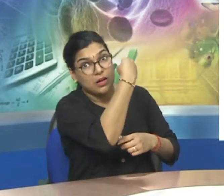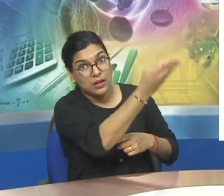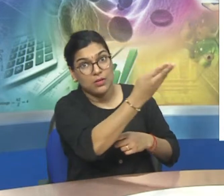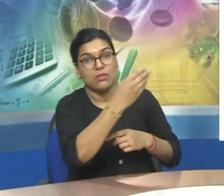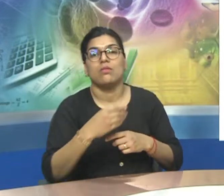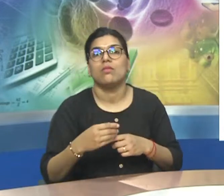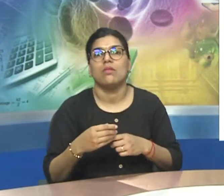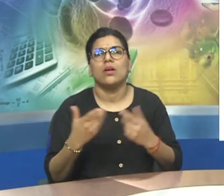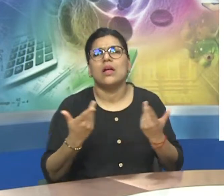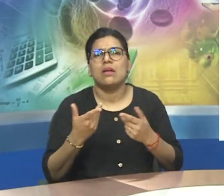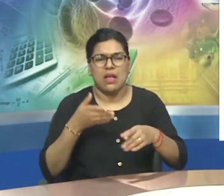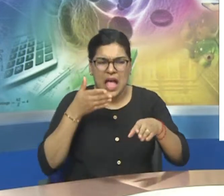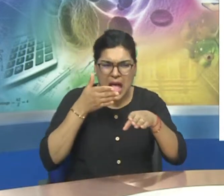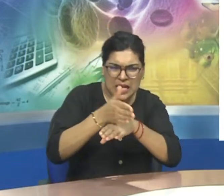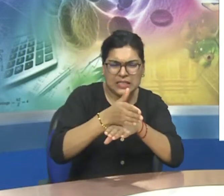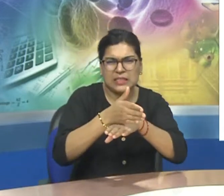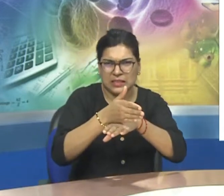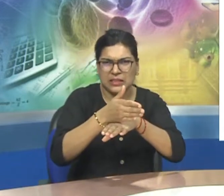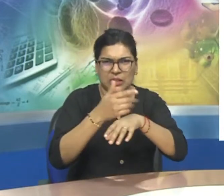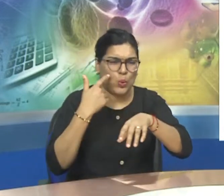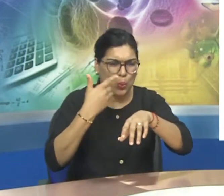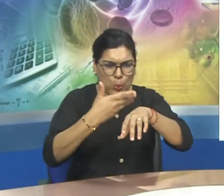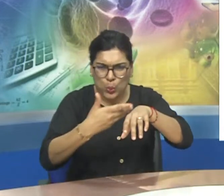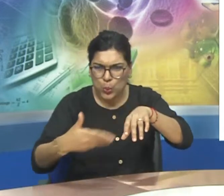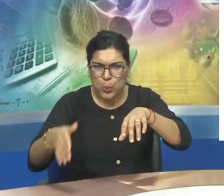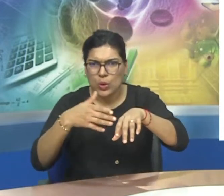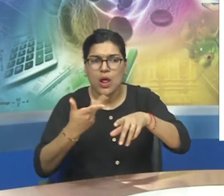And the image on the right side